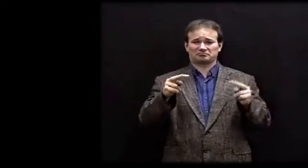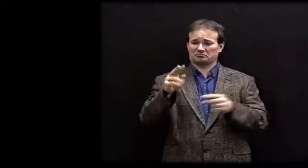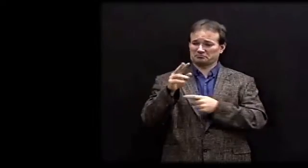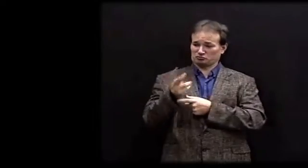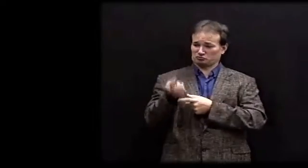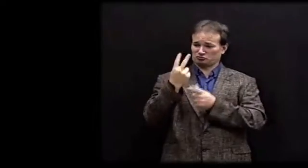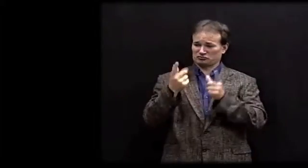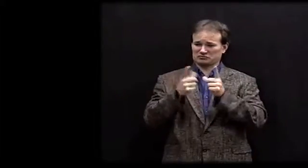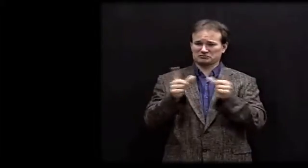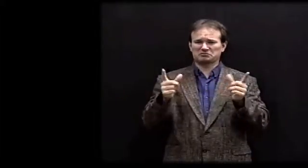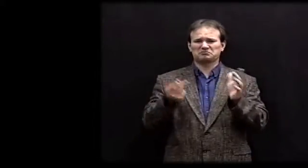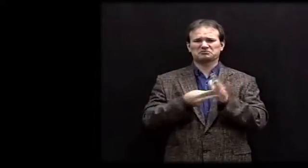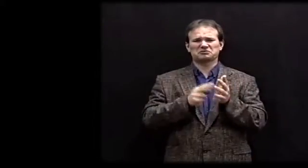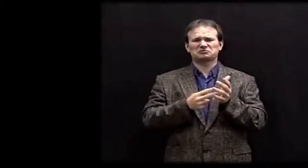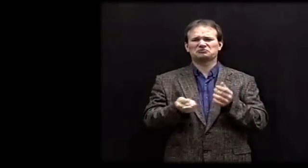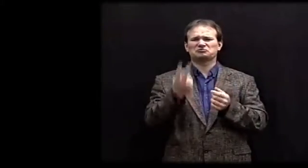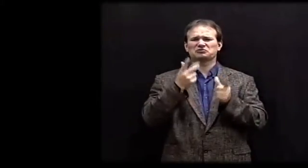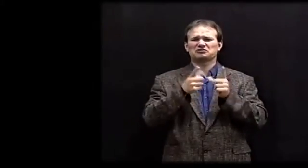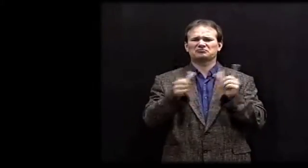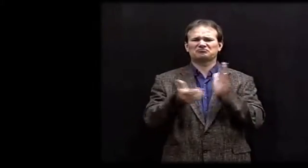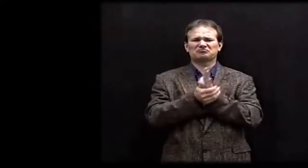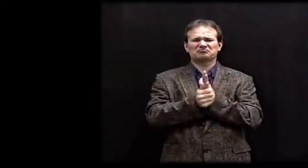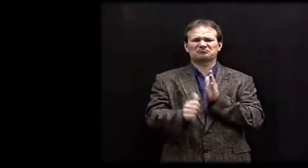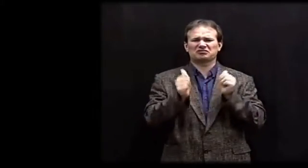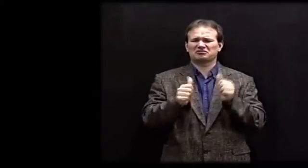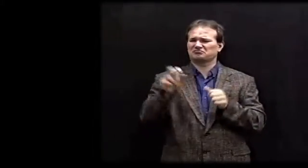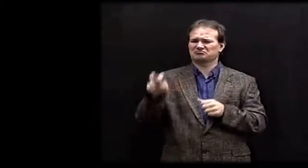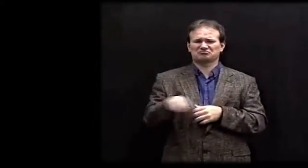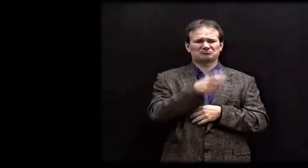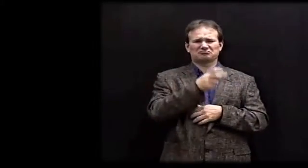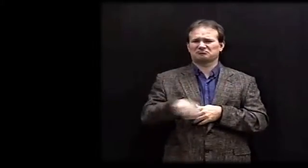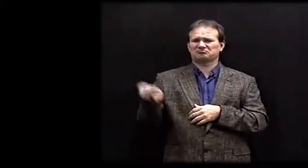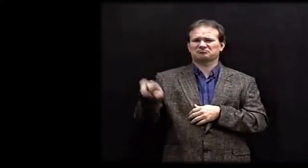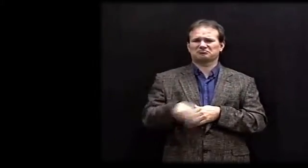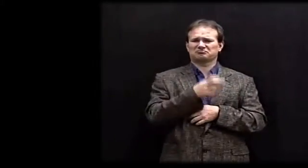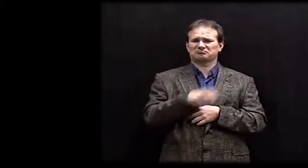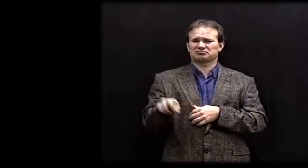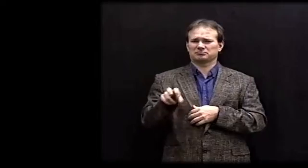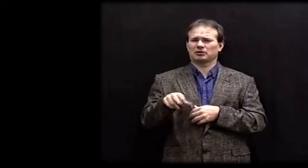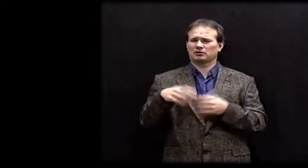People who are not deaf define this as being able to easily transition between two languages.